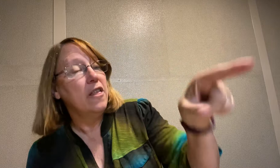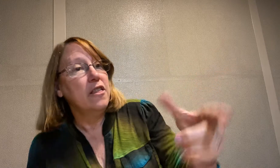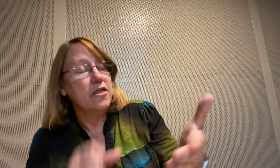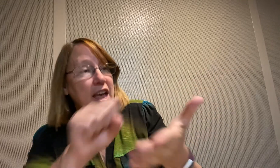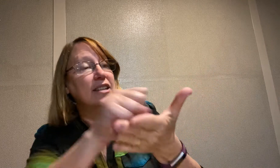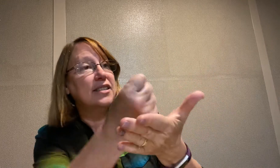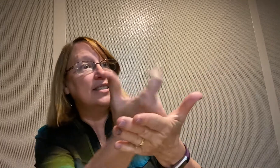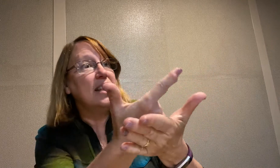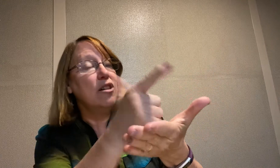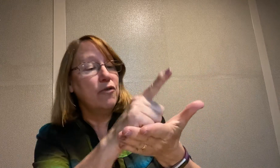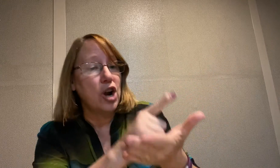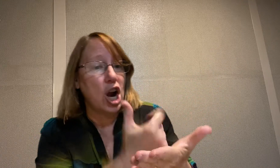that's Silver.